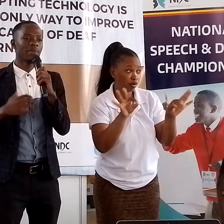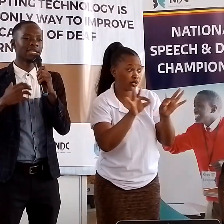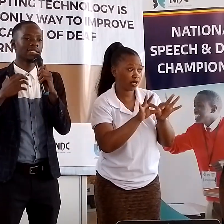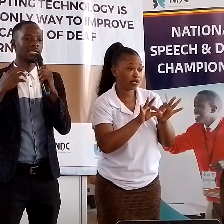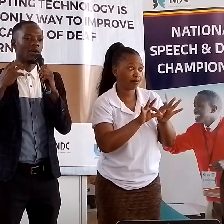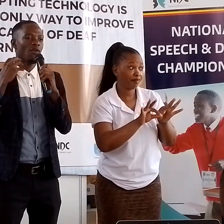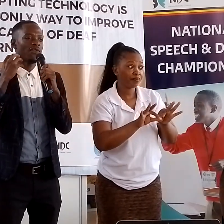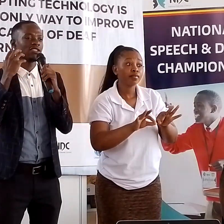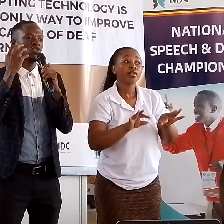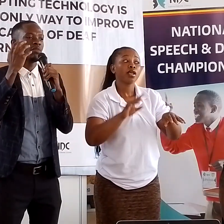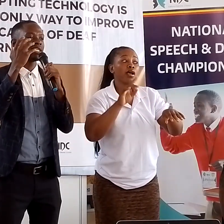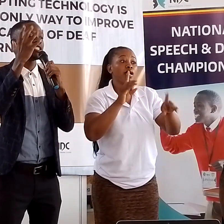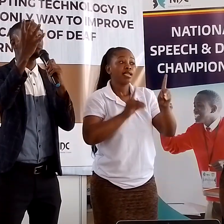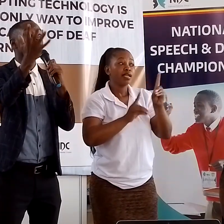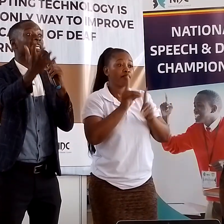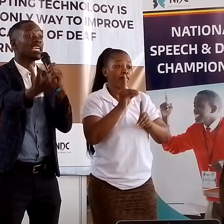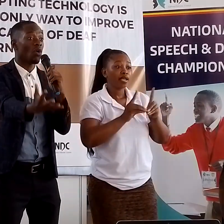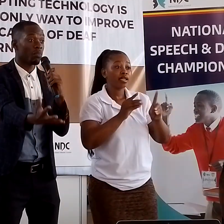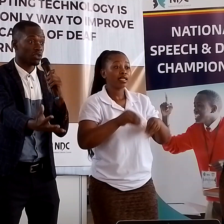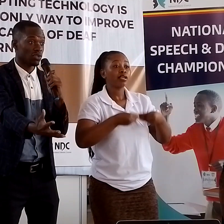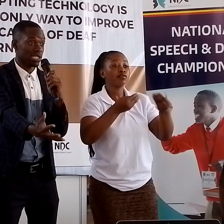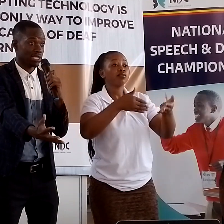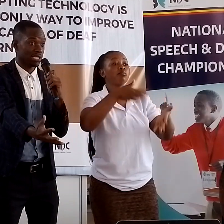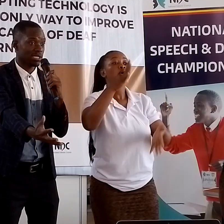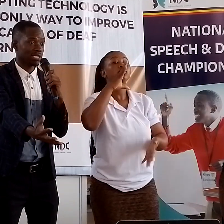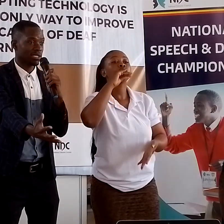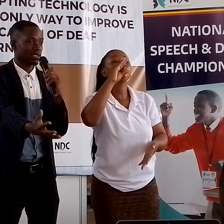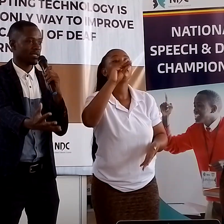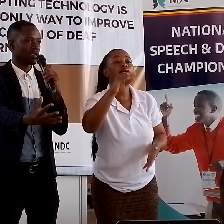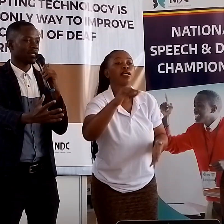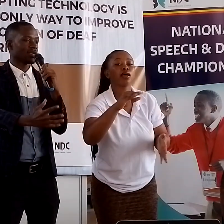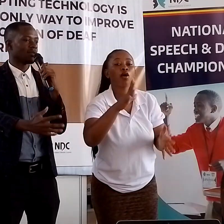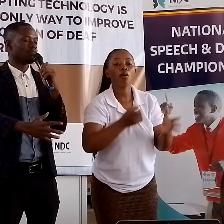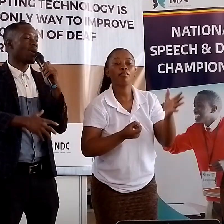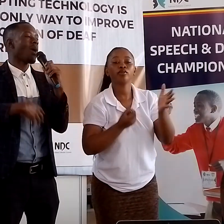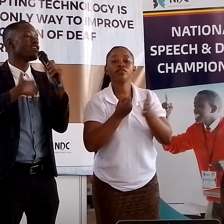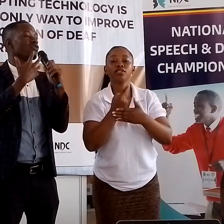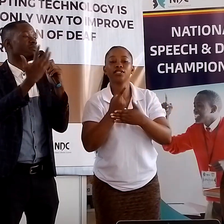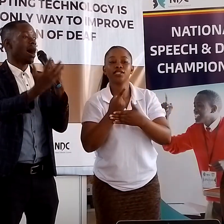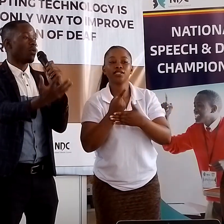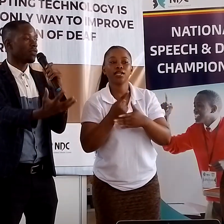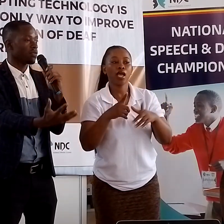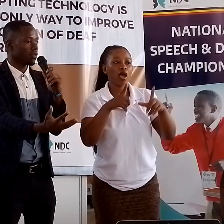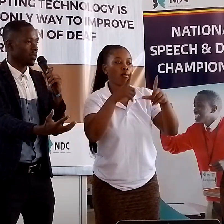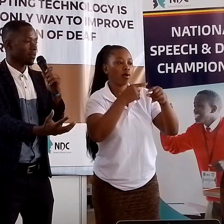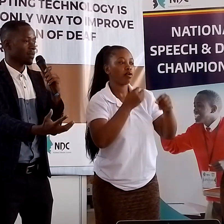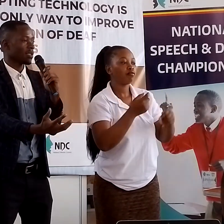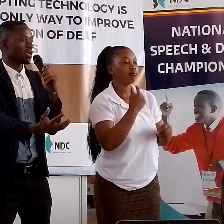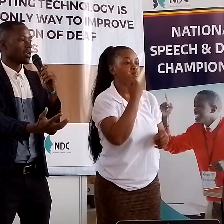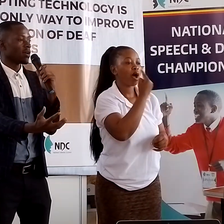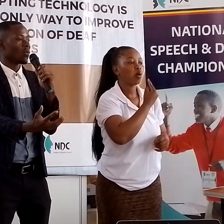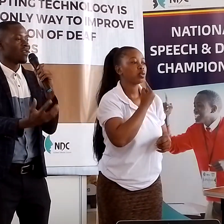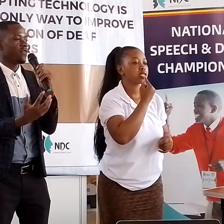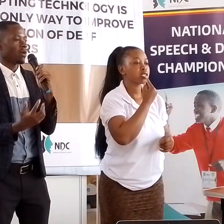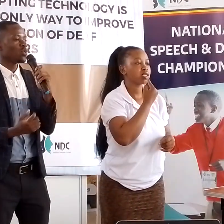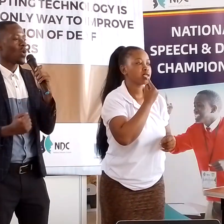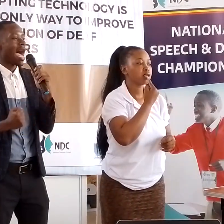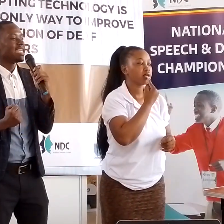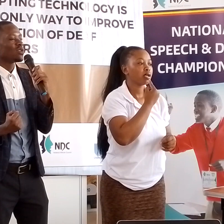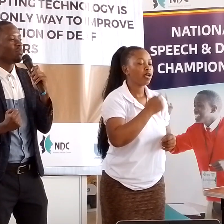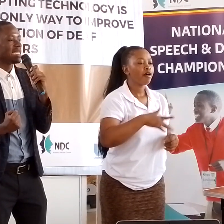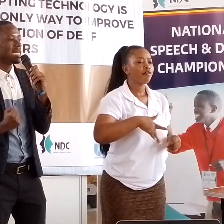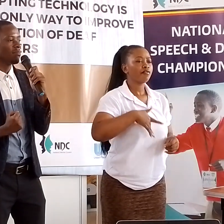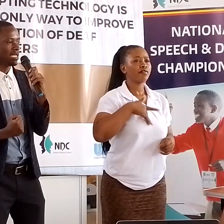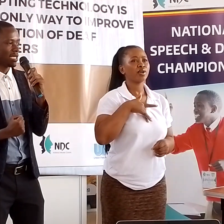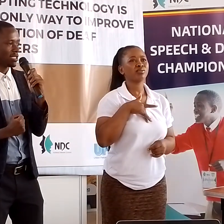while debate offers so much speaking opportunities by word of mouth, we felt we were